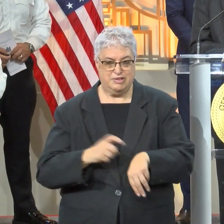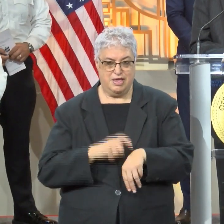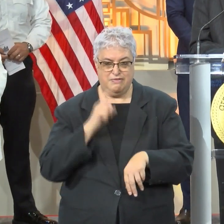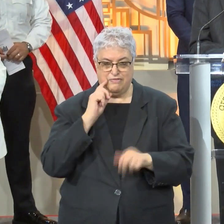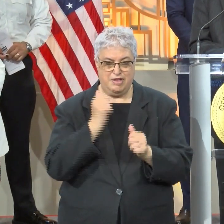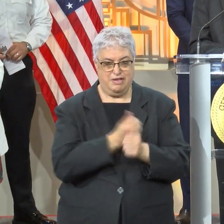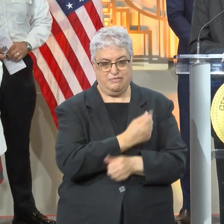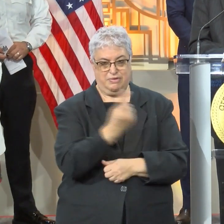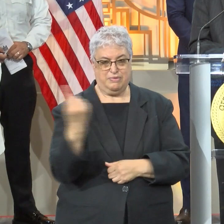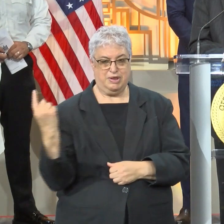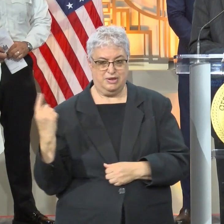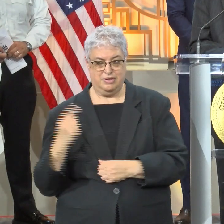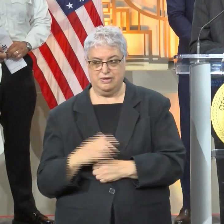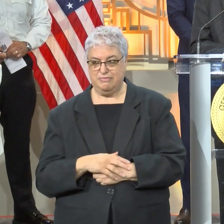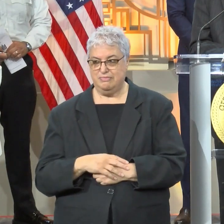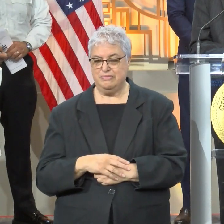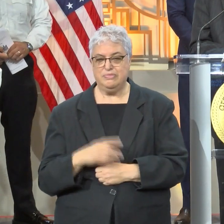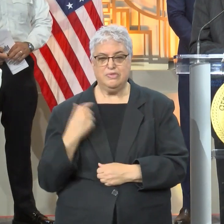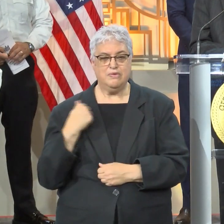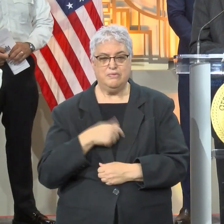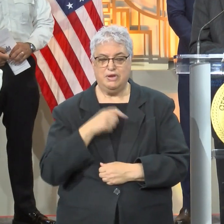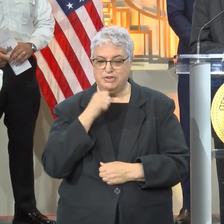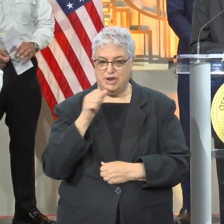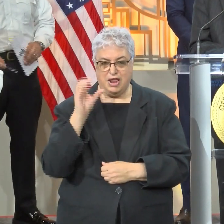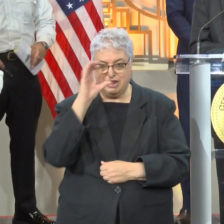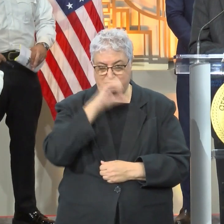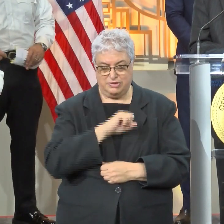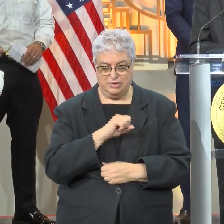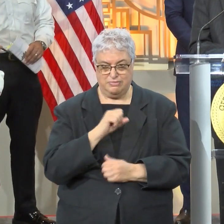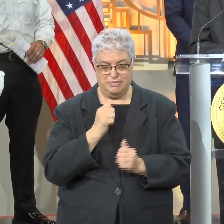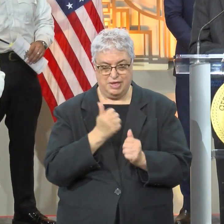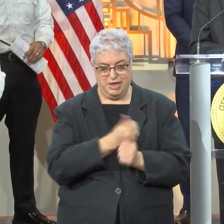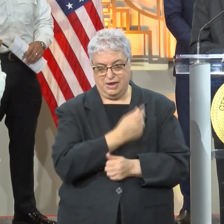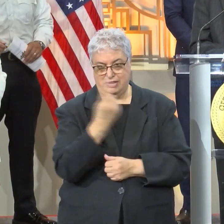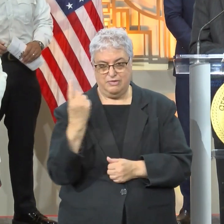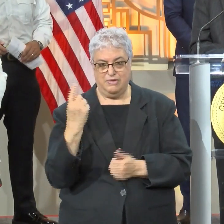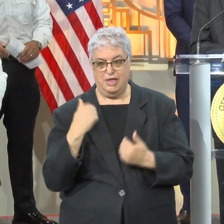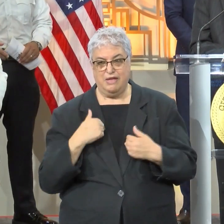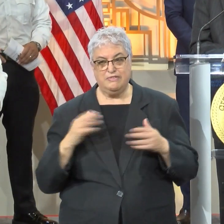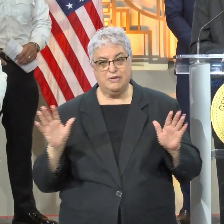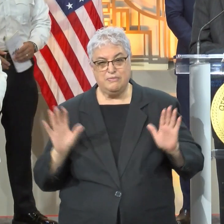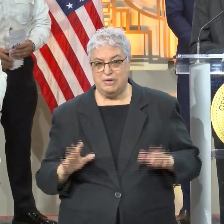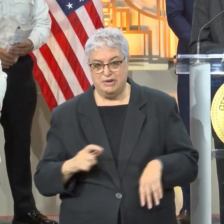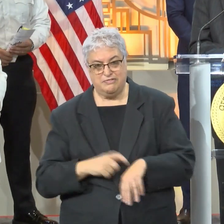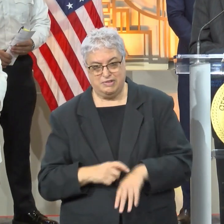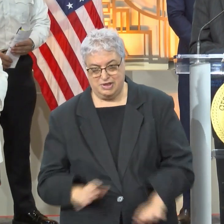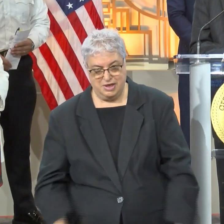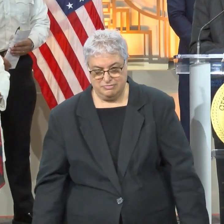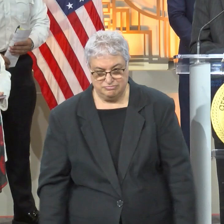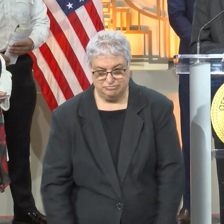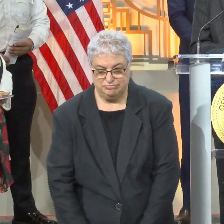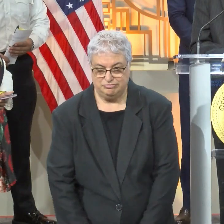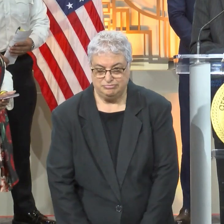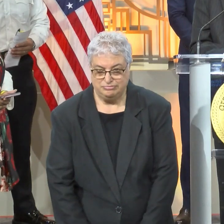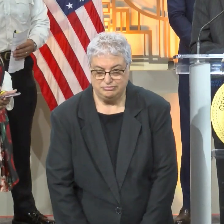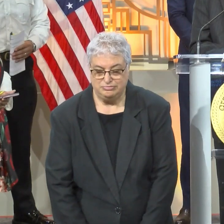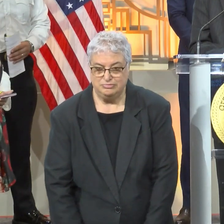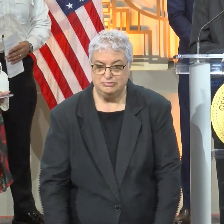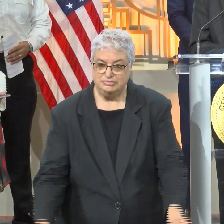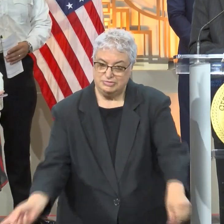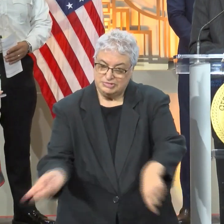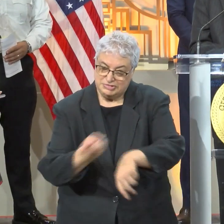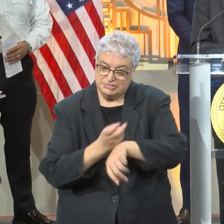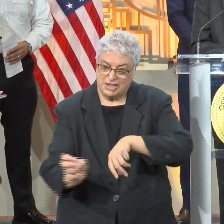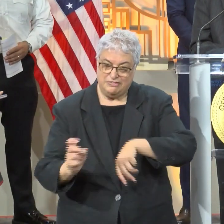everyone. We should not assume that anyone is having a great time of it. And because they're difficult